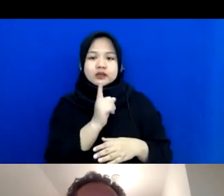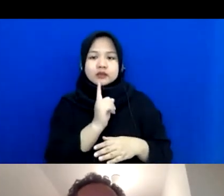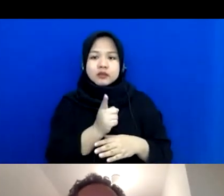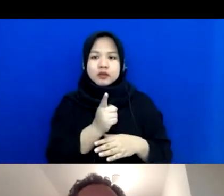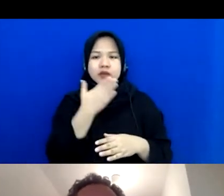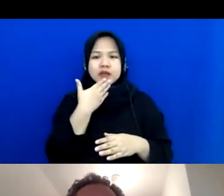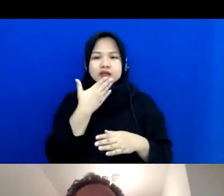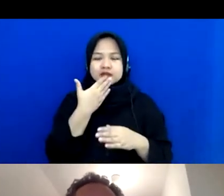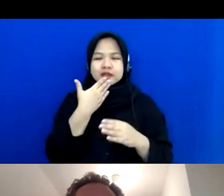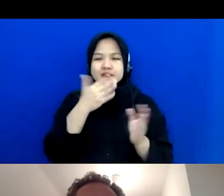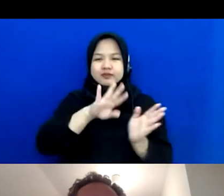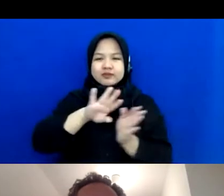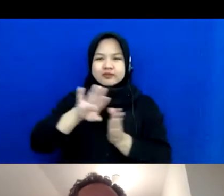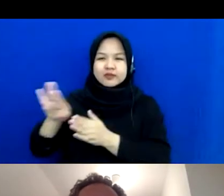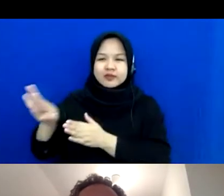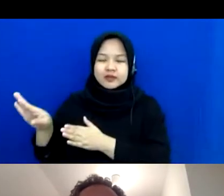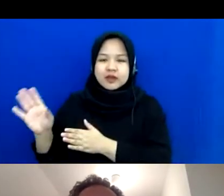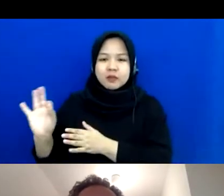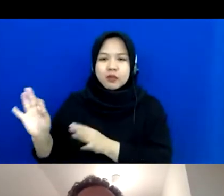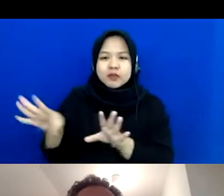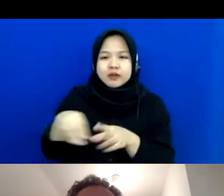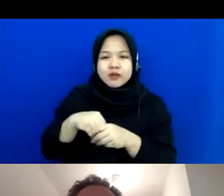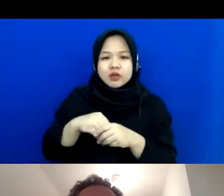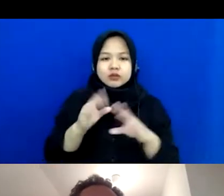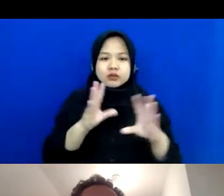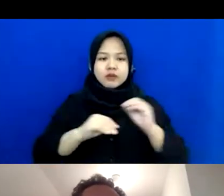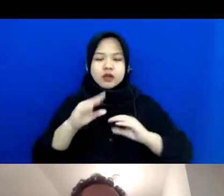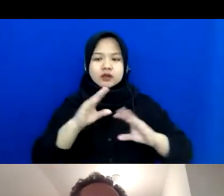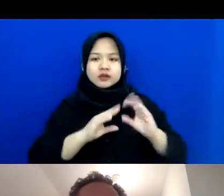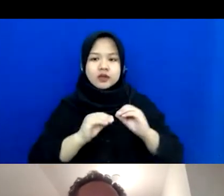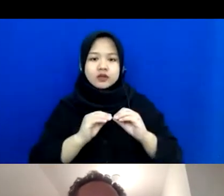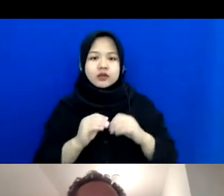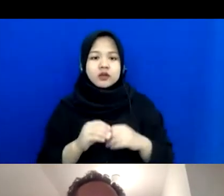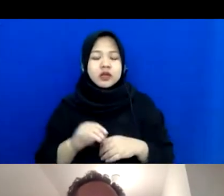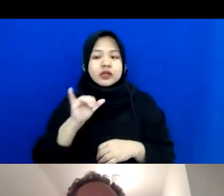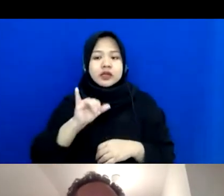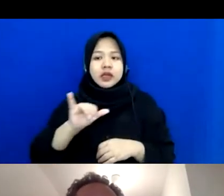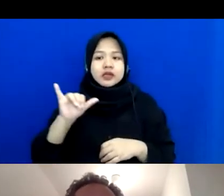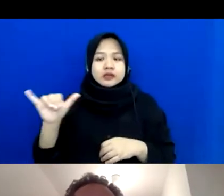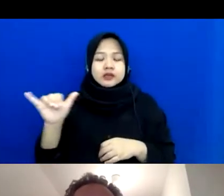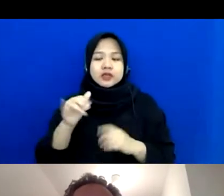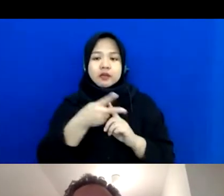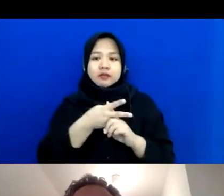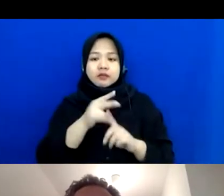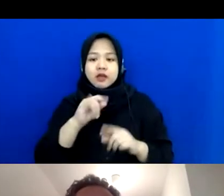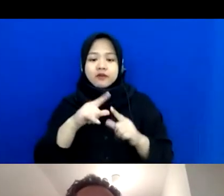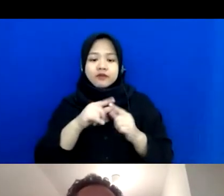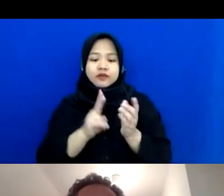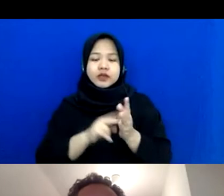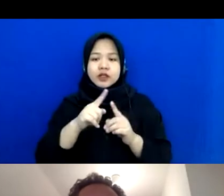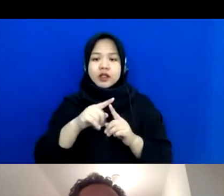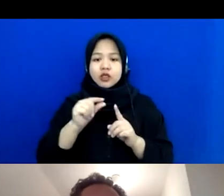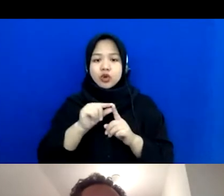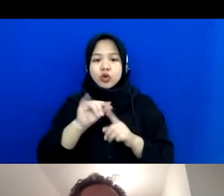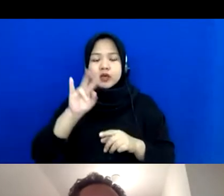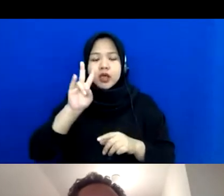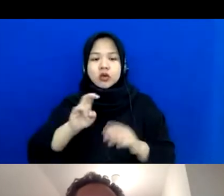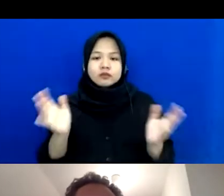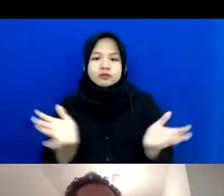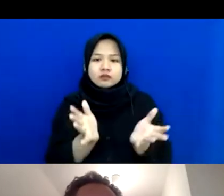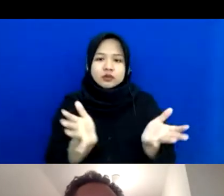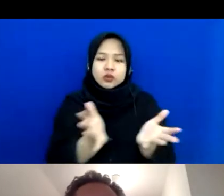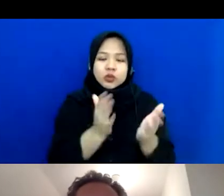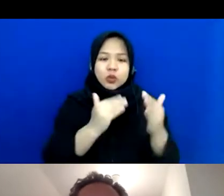neglected as a topic. So it is clear that foundations and philanthropists could do more in terms of providing